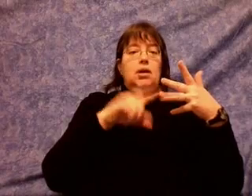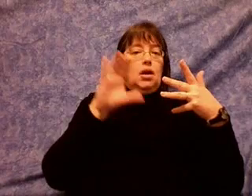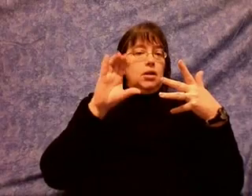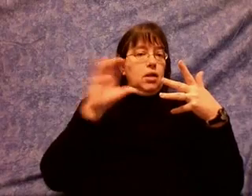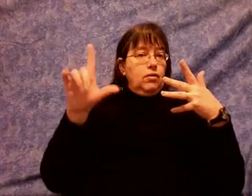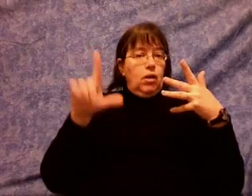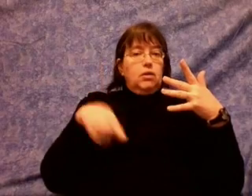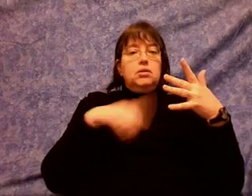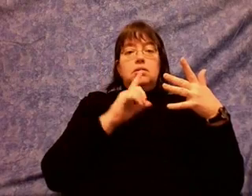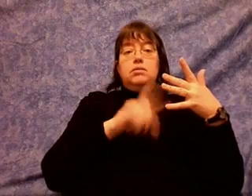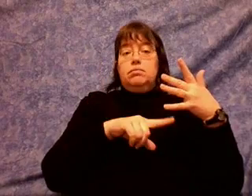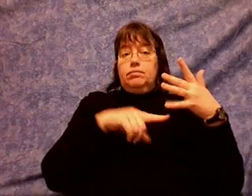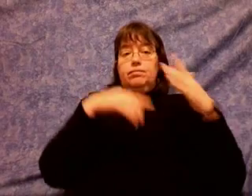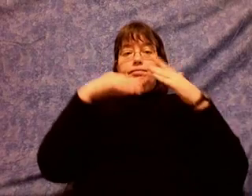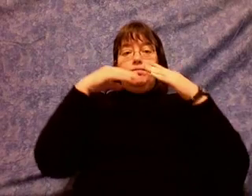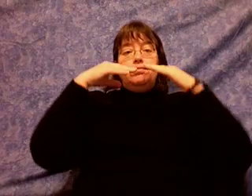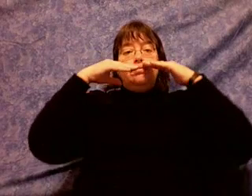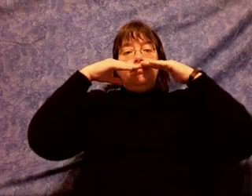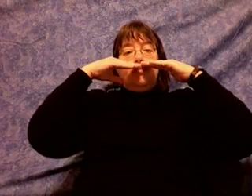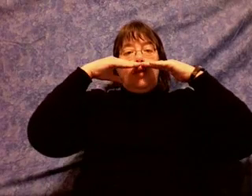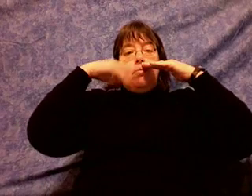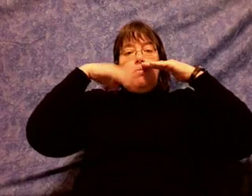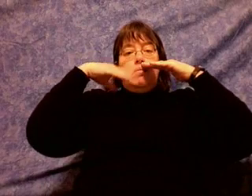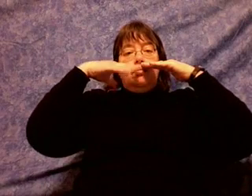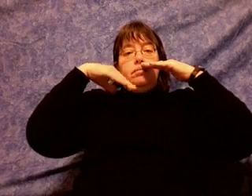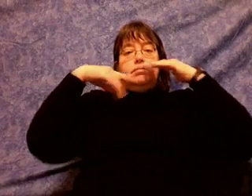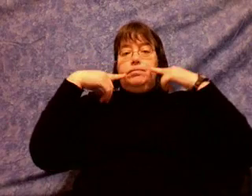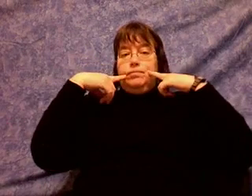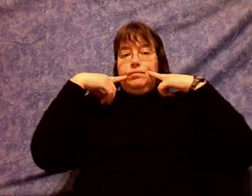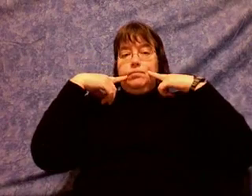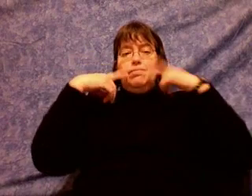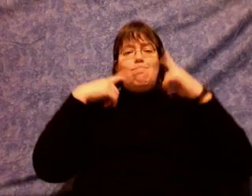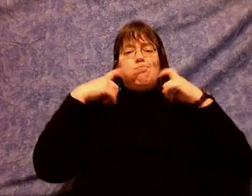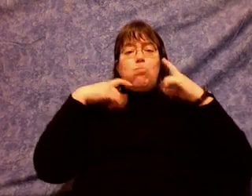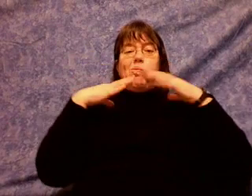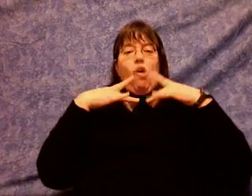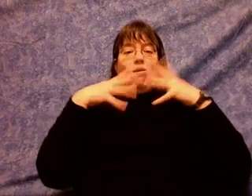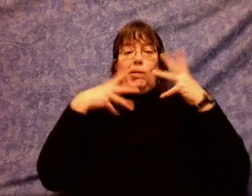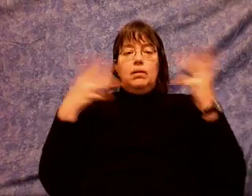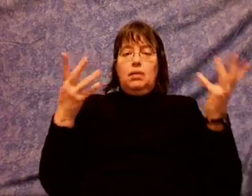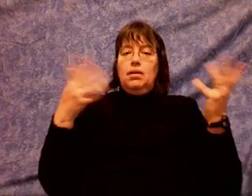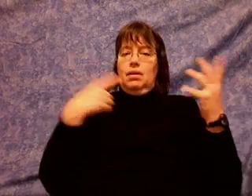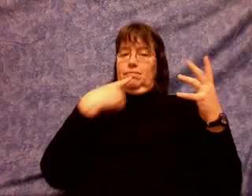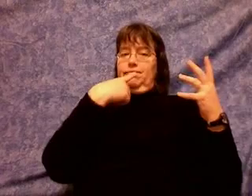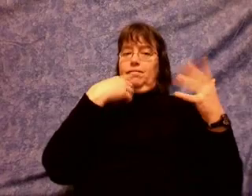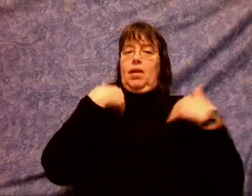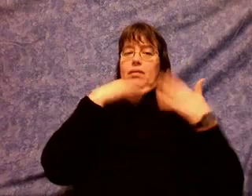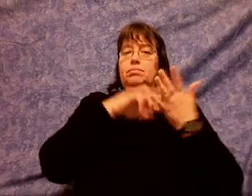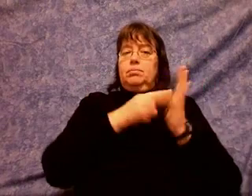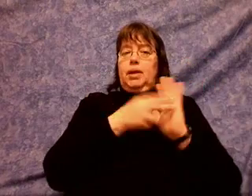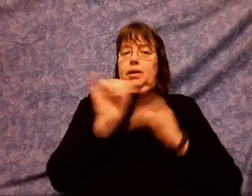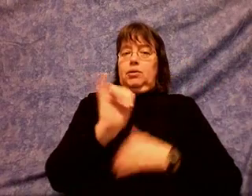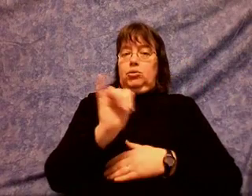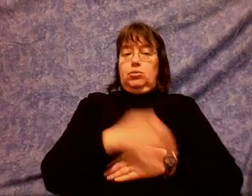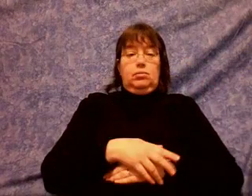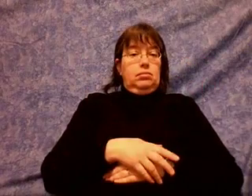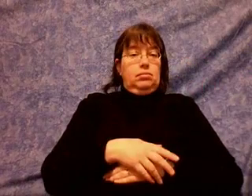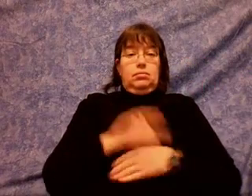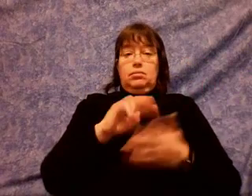and space, location, classifiers, and now we're going to talk about lower facial grammar. Now, the lower face